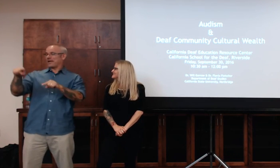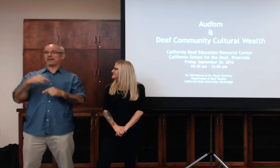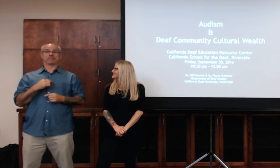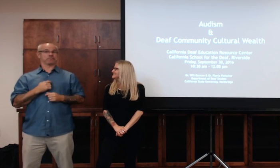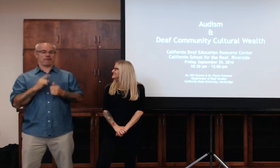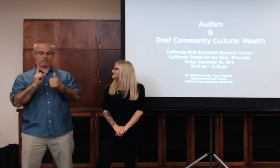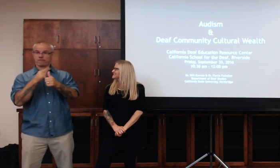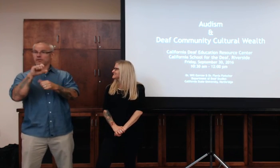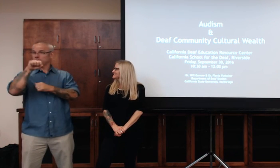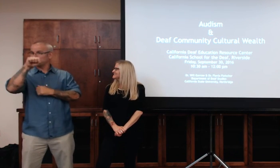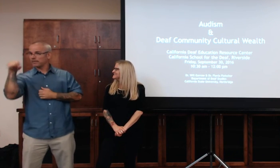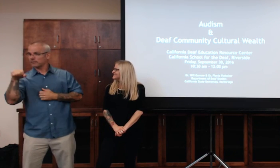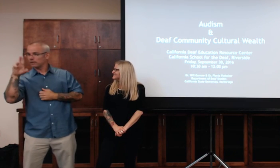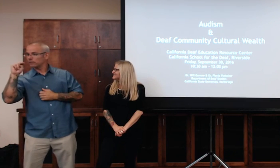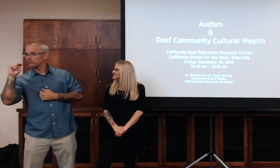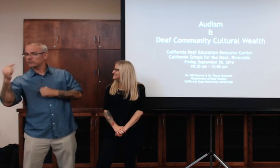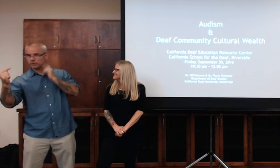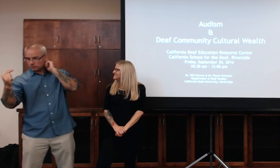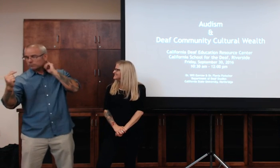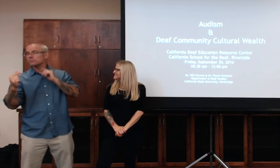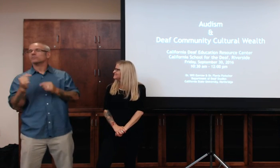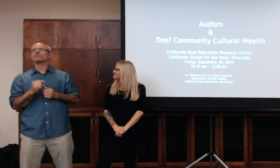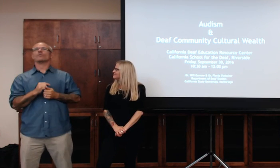So attended North Carolina first semester.